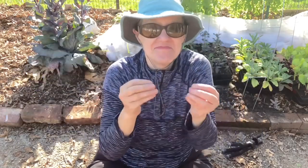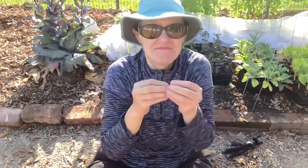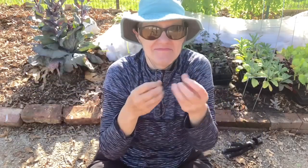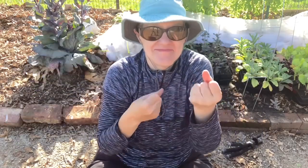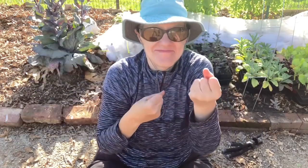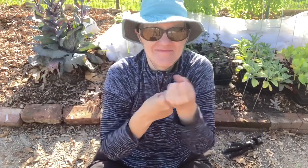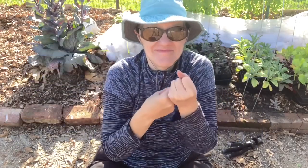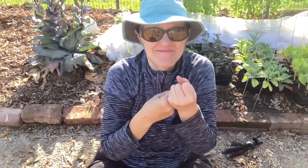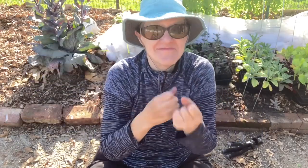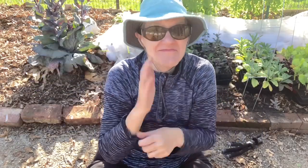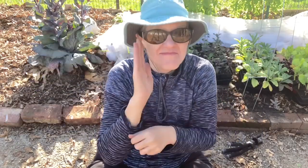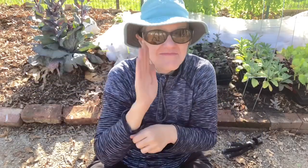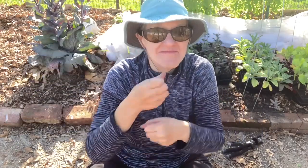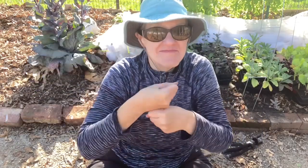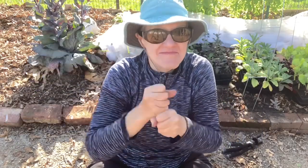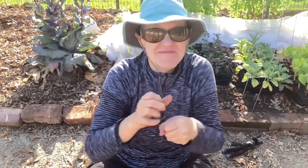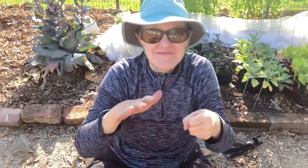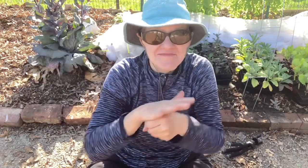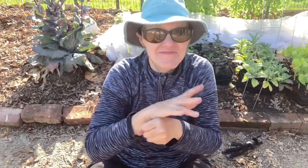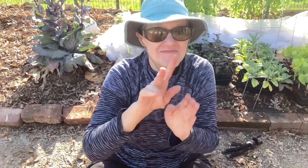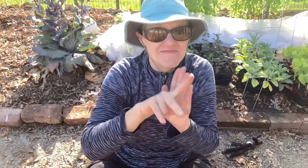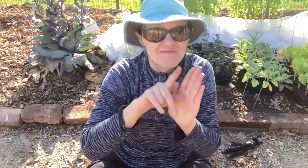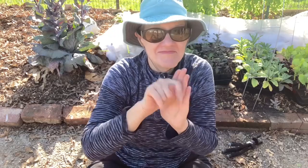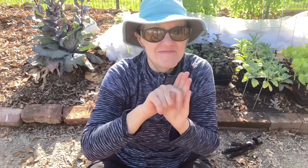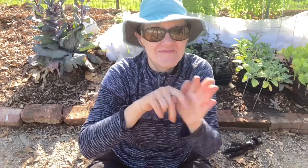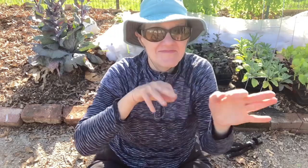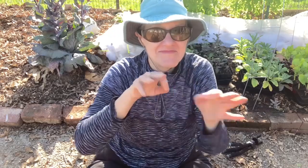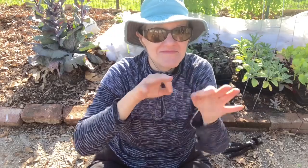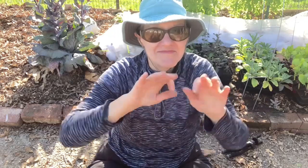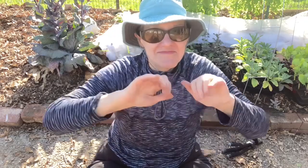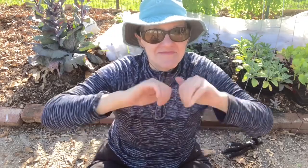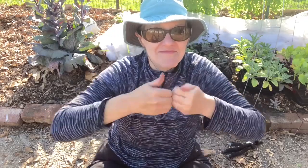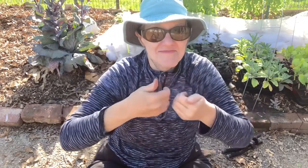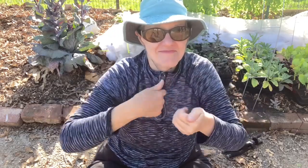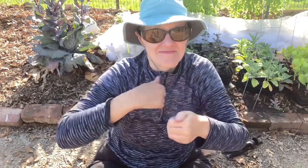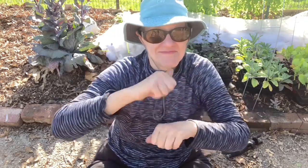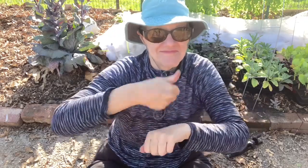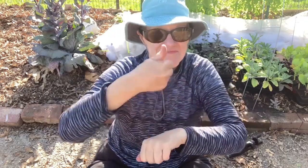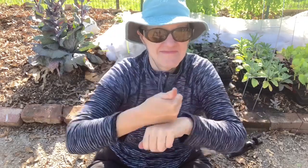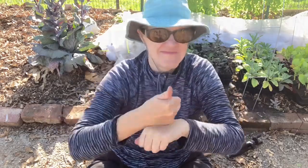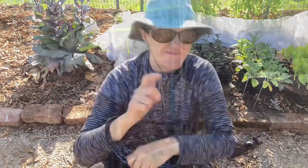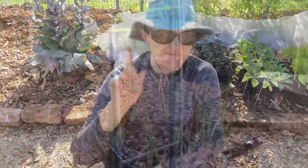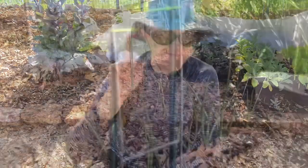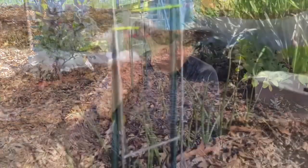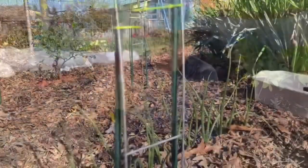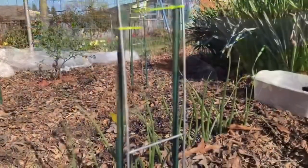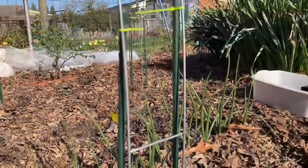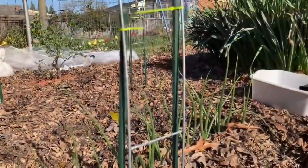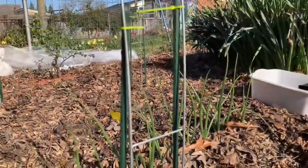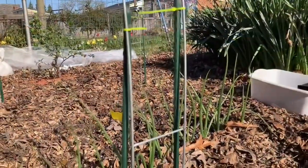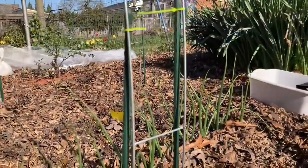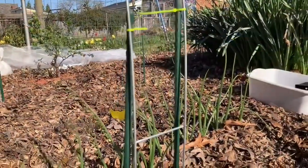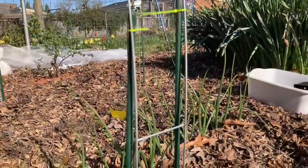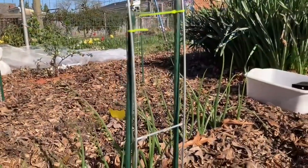that direction. It just needed some more support. I'm going to make a full video on how I set up the super hoops